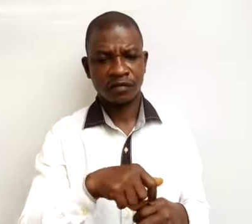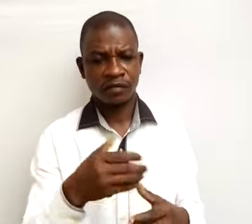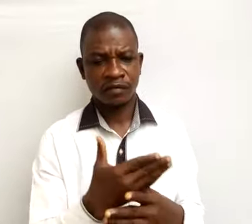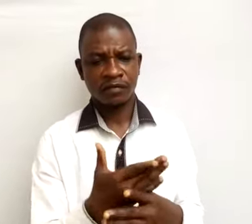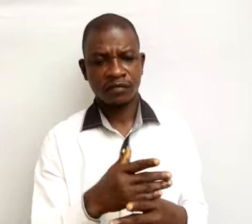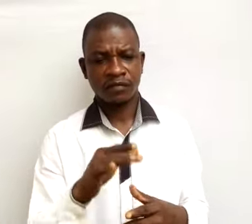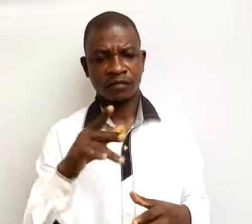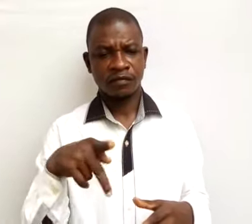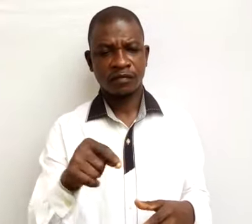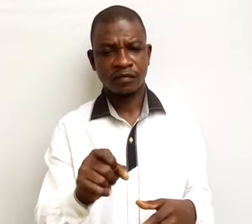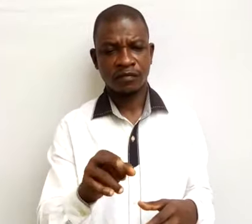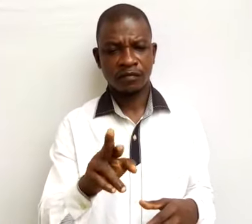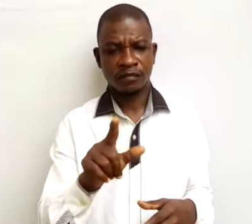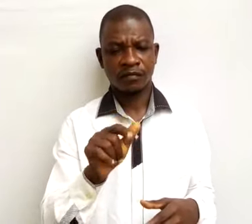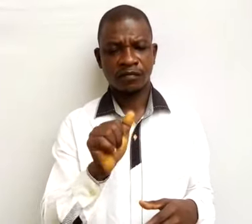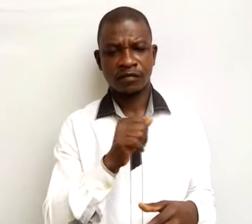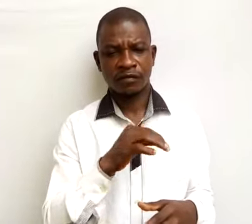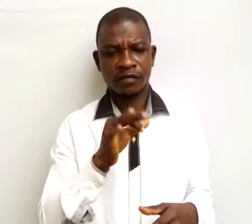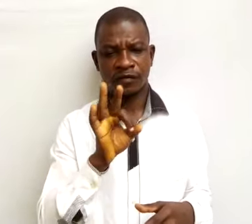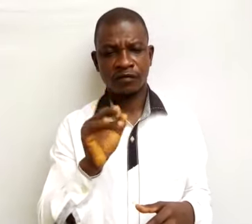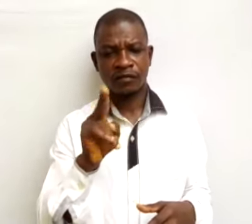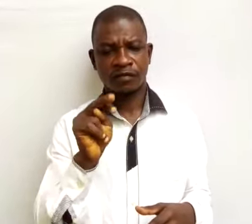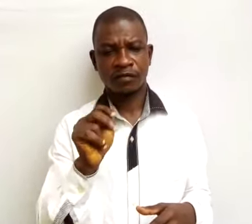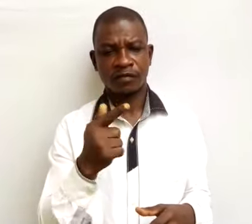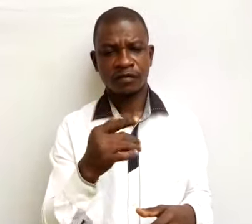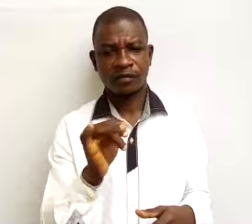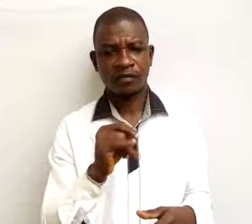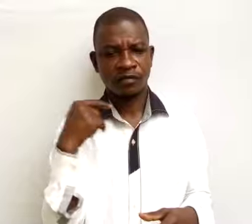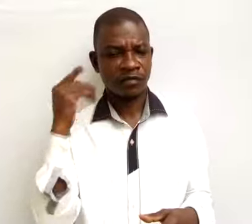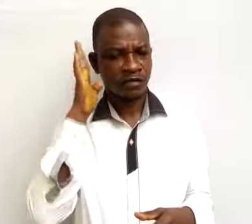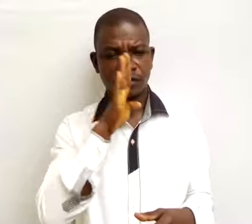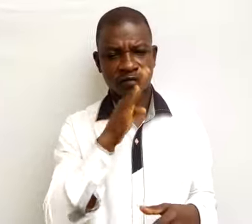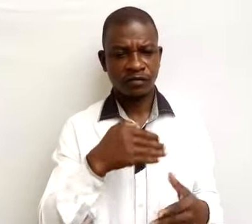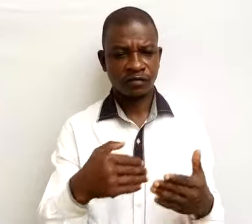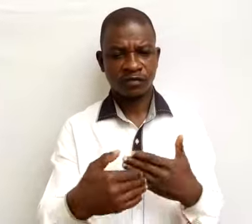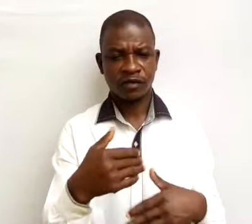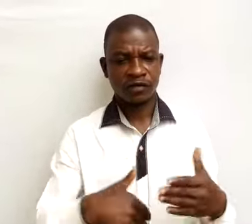between plant roots and fungi. We shall be back after this short break.